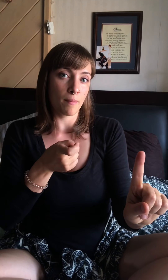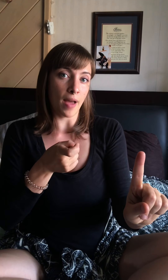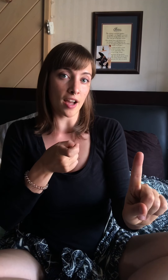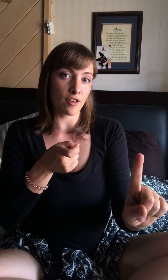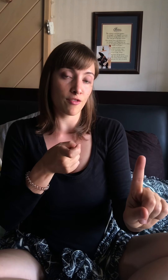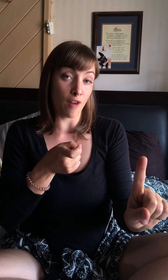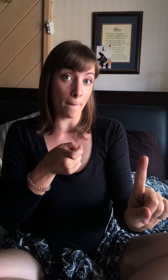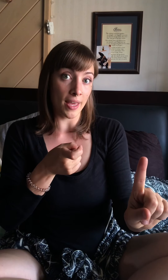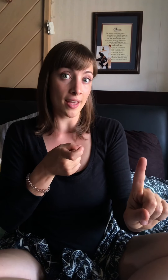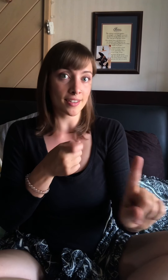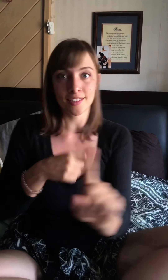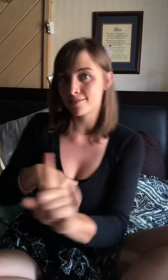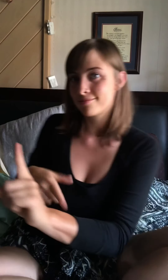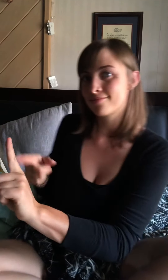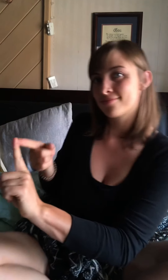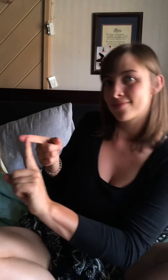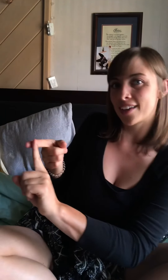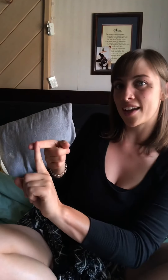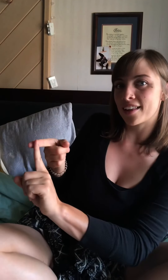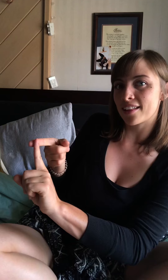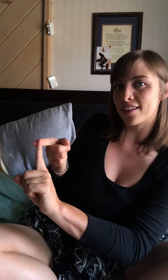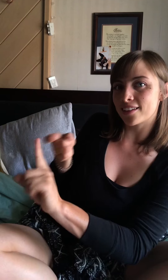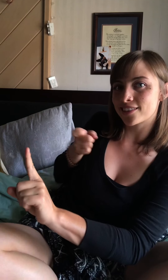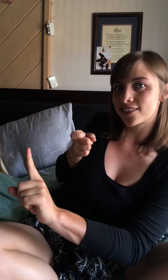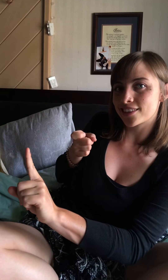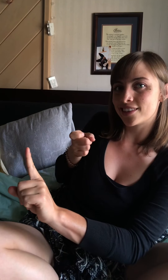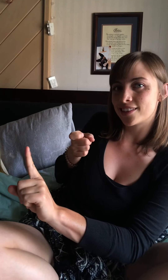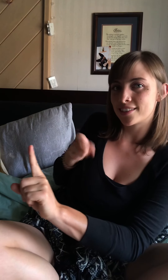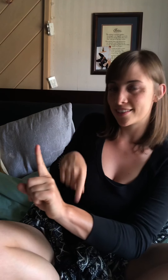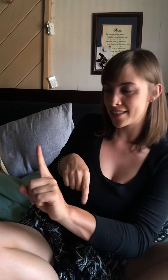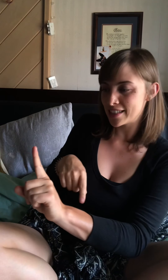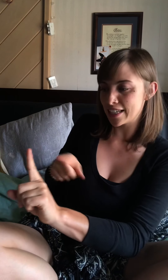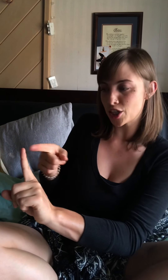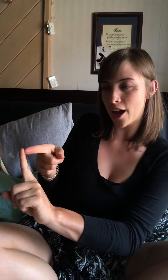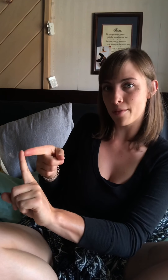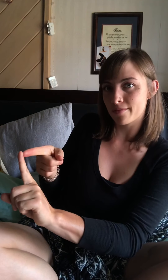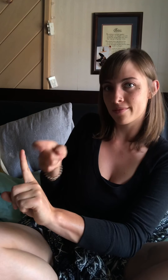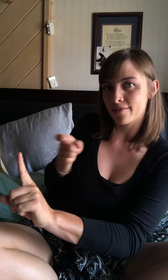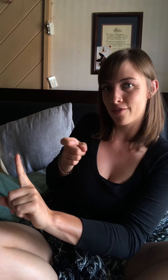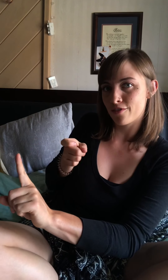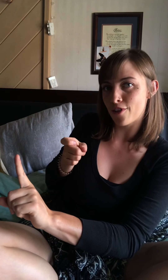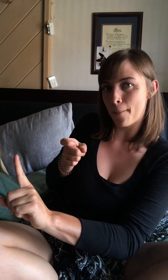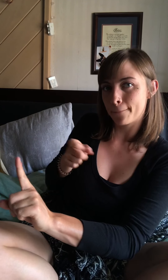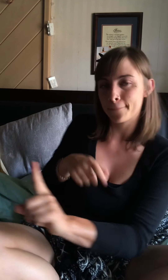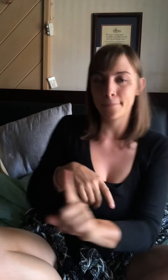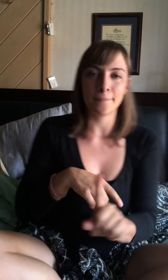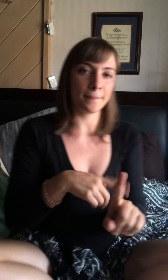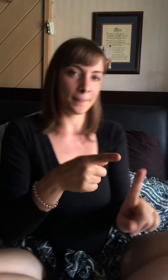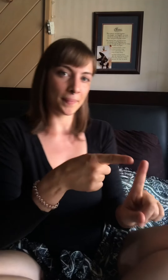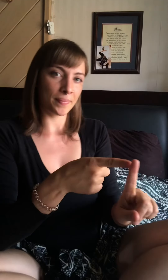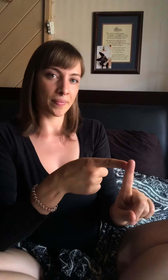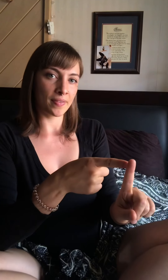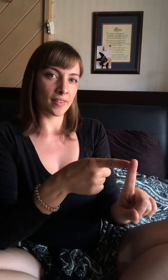back from it. Kind of like a little slingshot from.